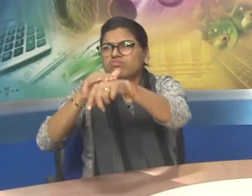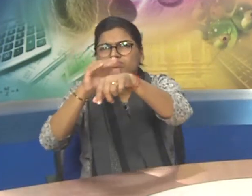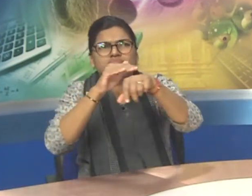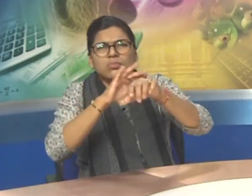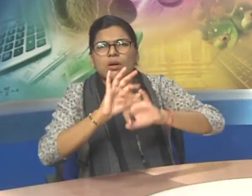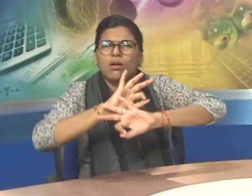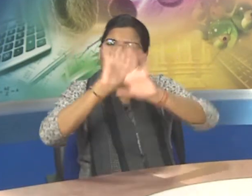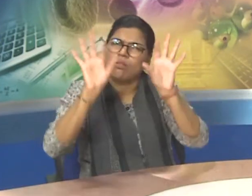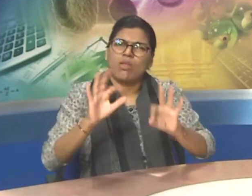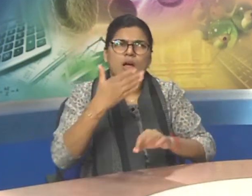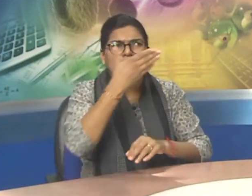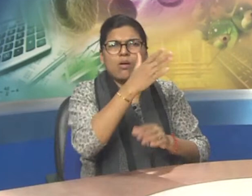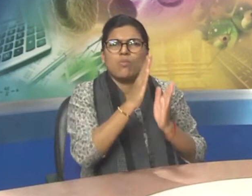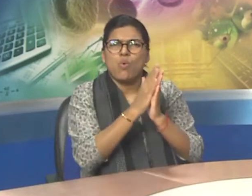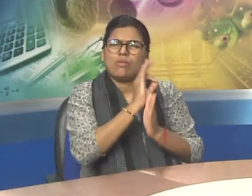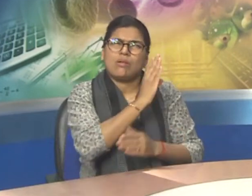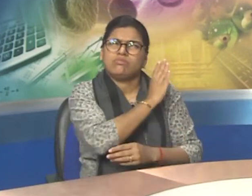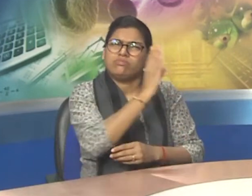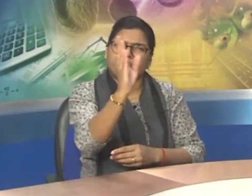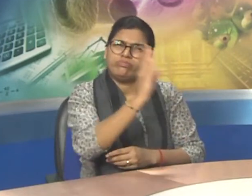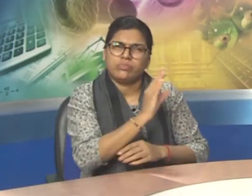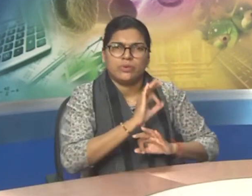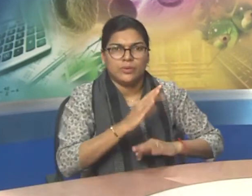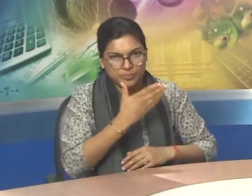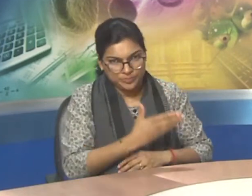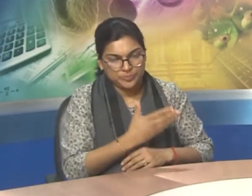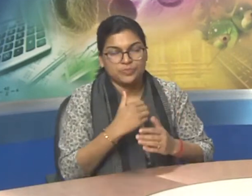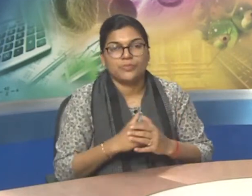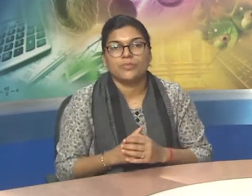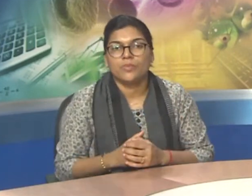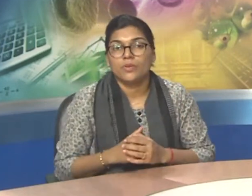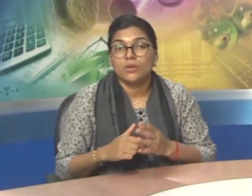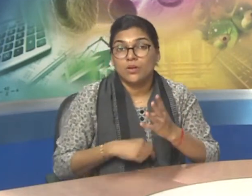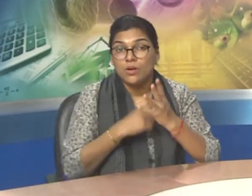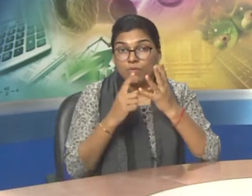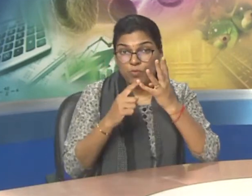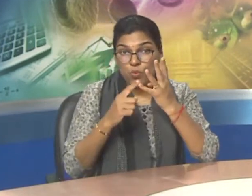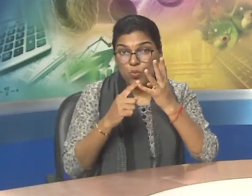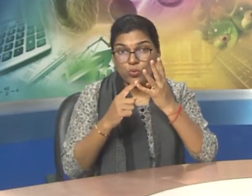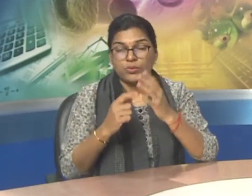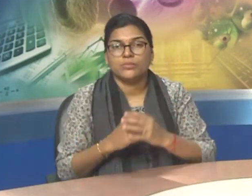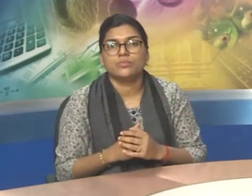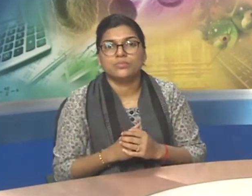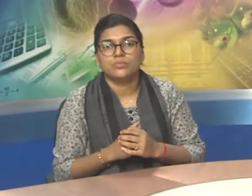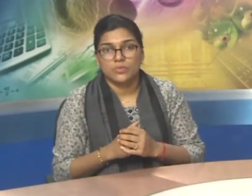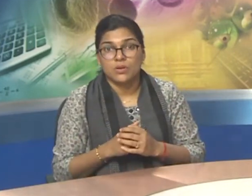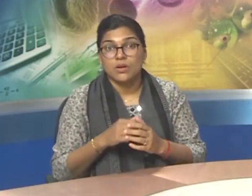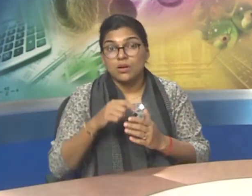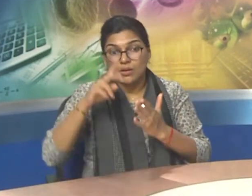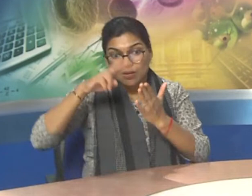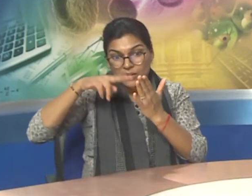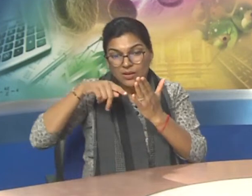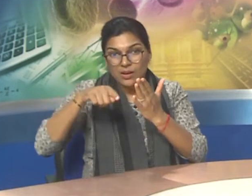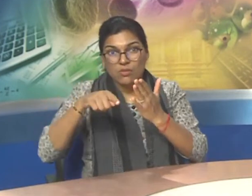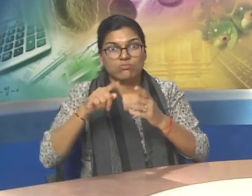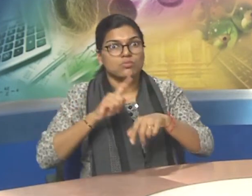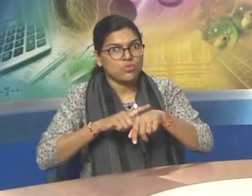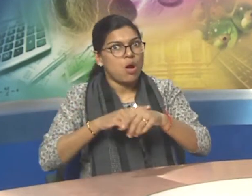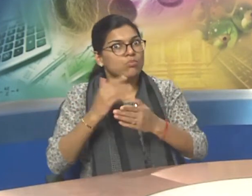outside the library, the peoples are also of different interests. So each book has its reader. The